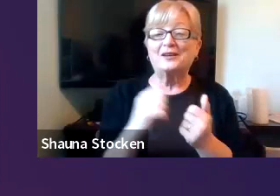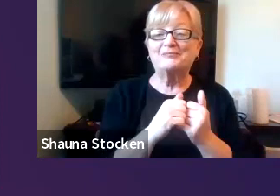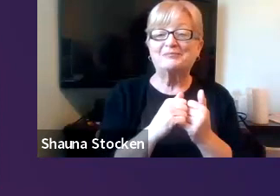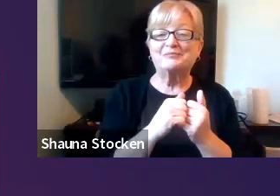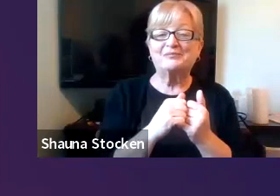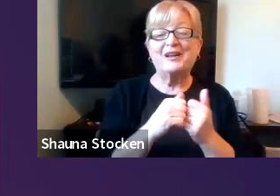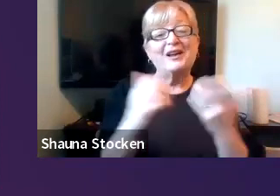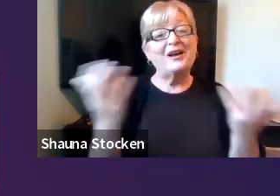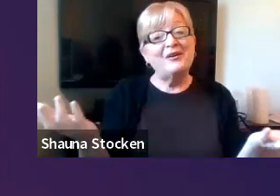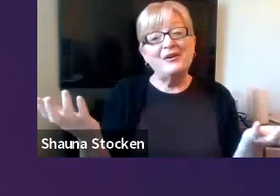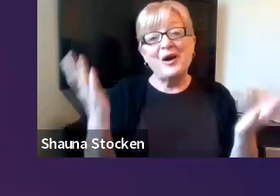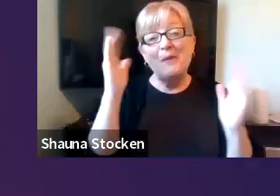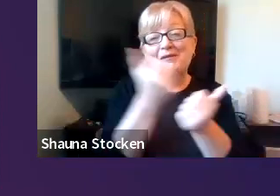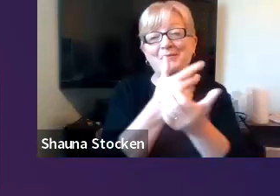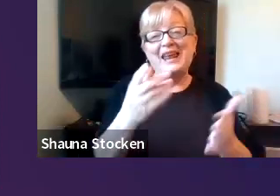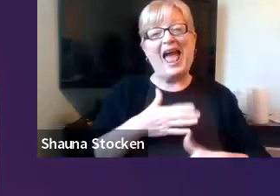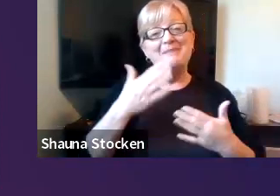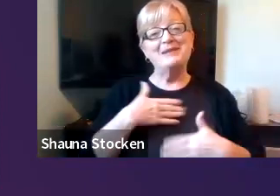We wish everyone happy baking.